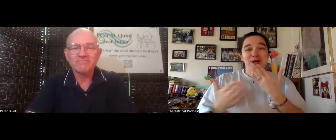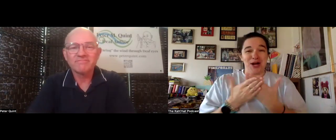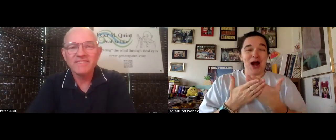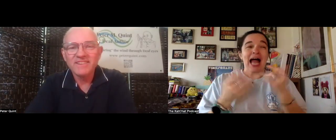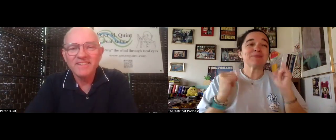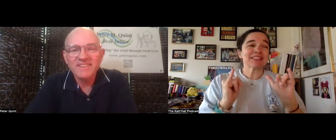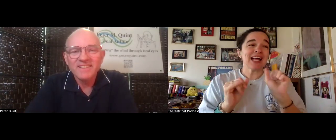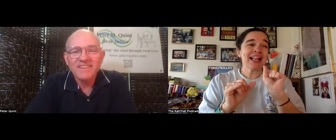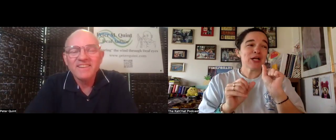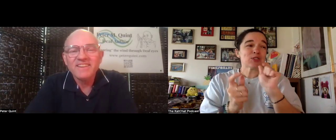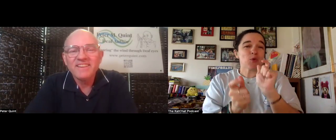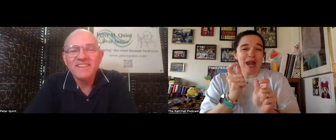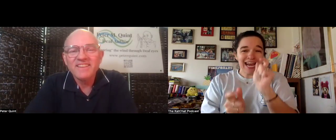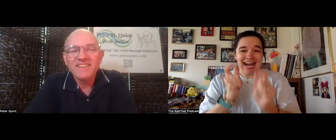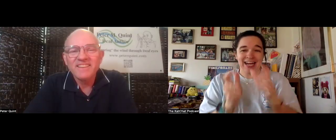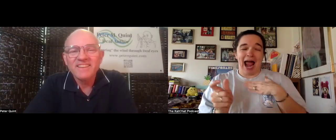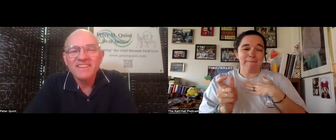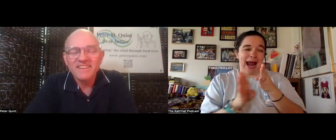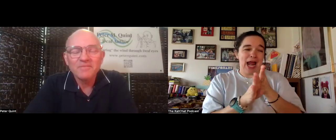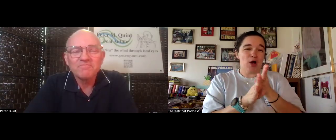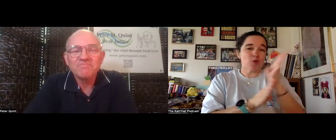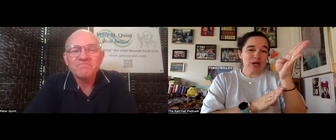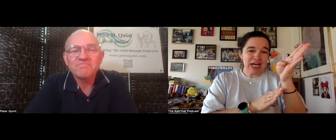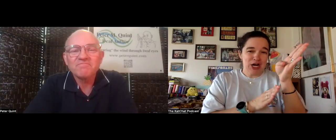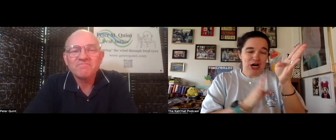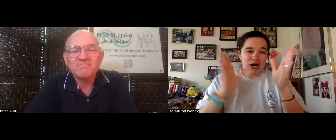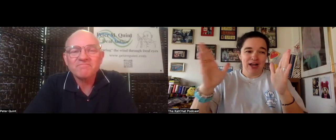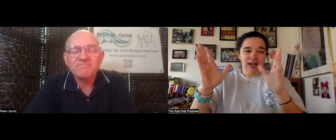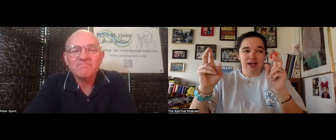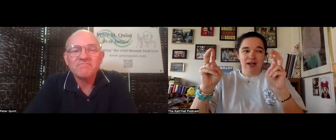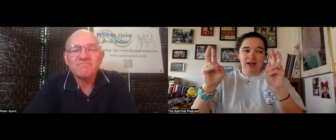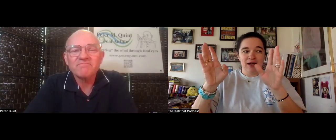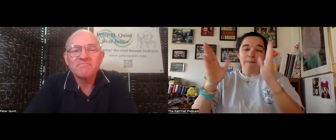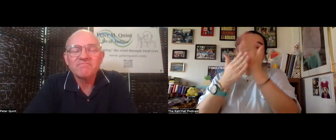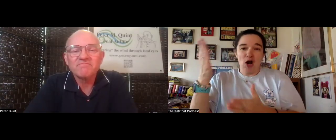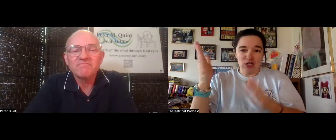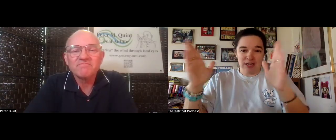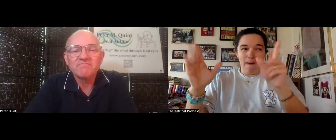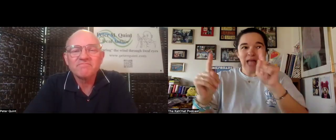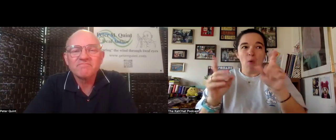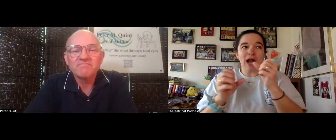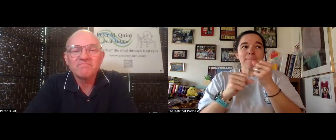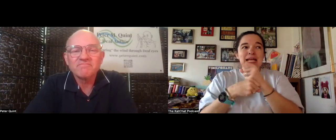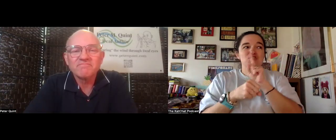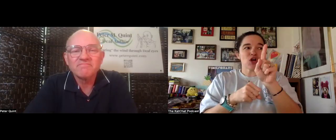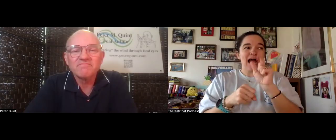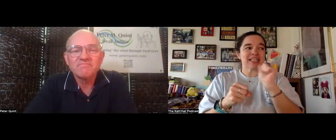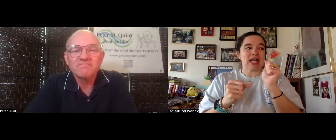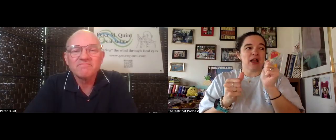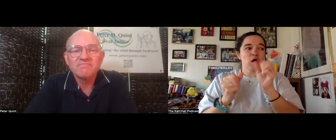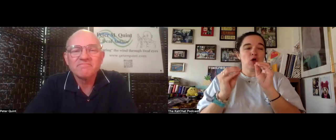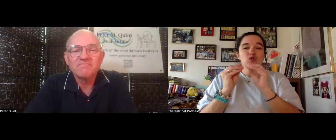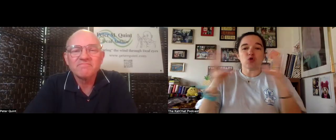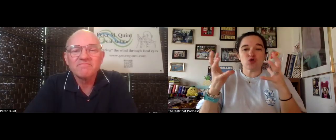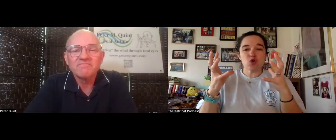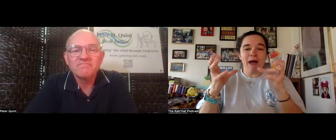I'm good. I'm still tweaking on my career. part. But I want to make sure I